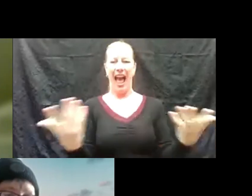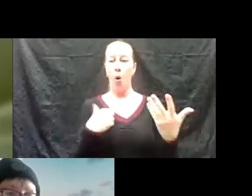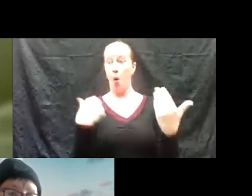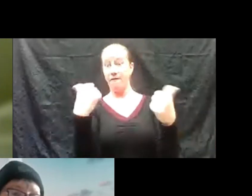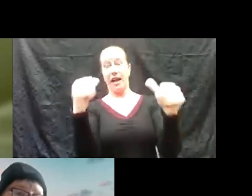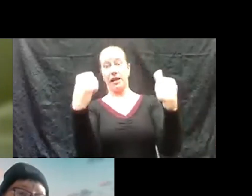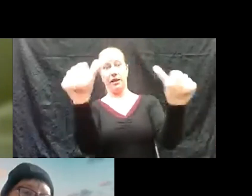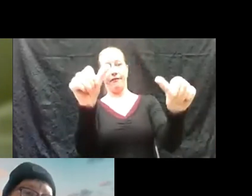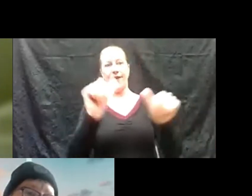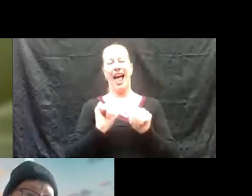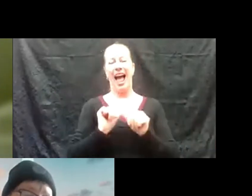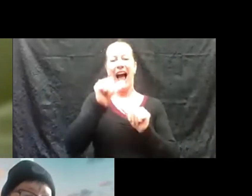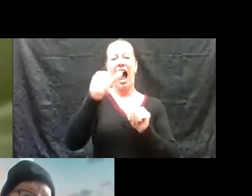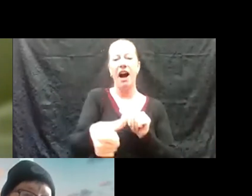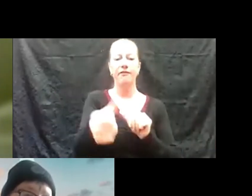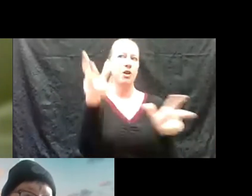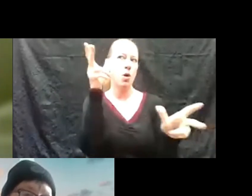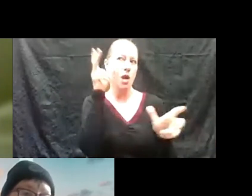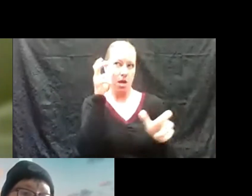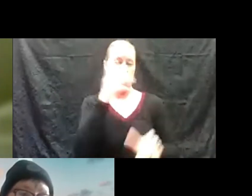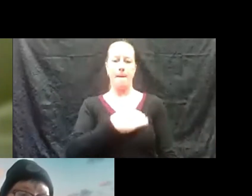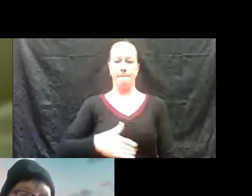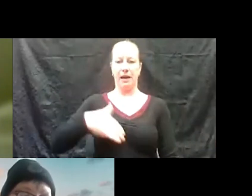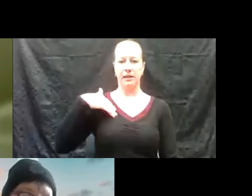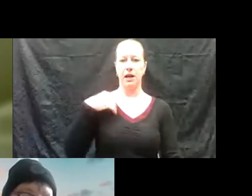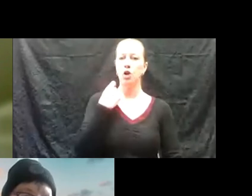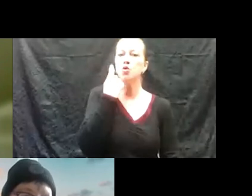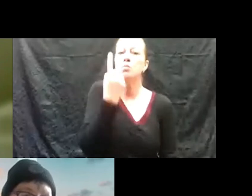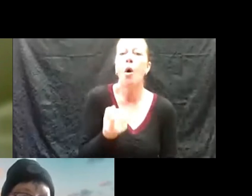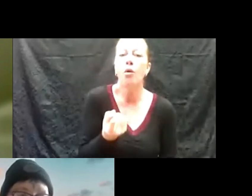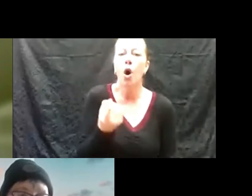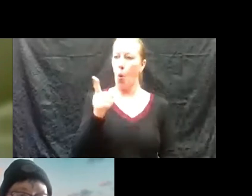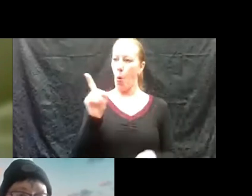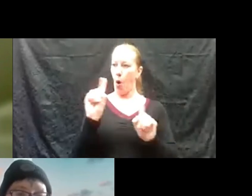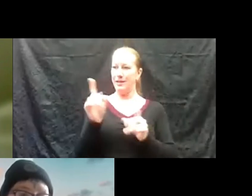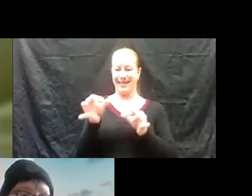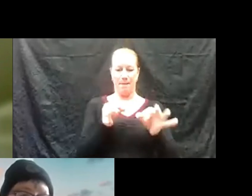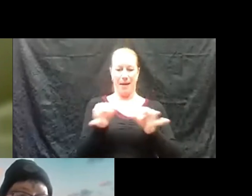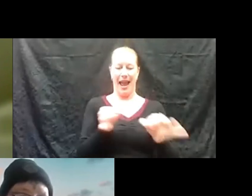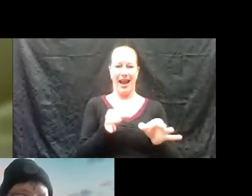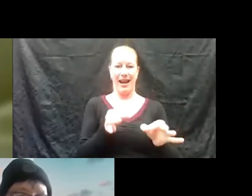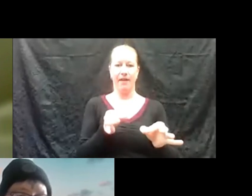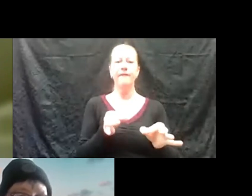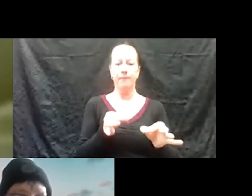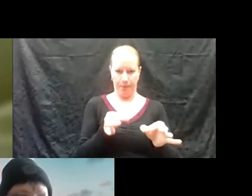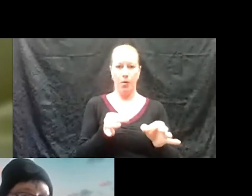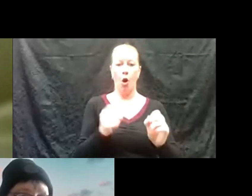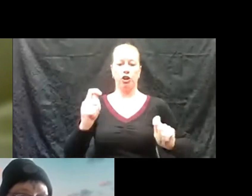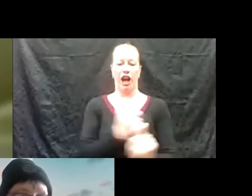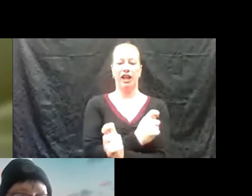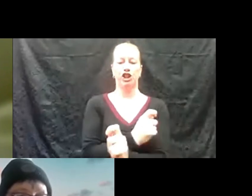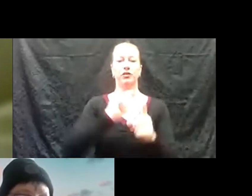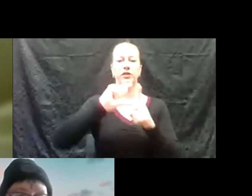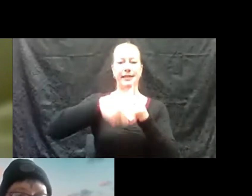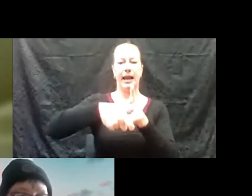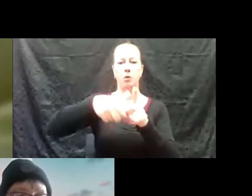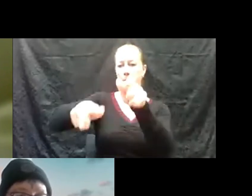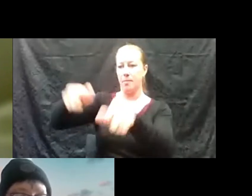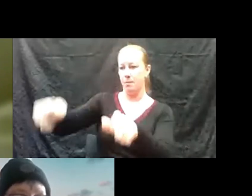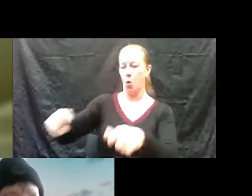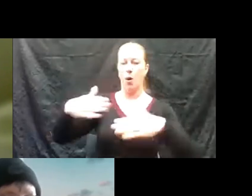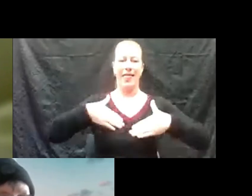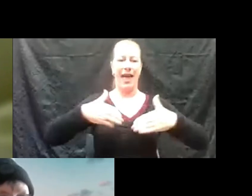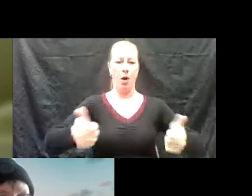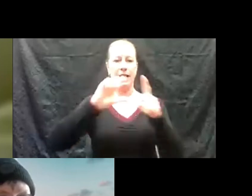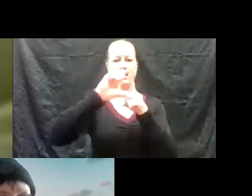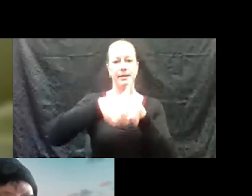will be after we hear from the minister tomorrow about what they're planning on transforming disabled people in the health and